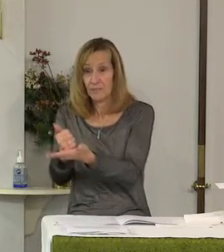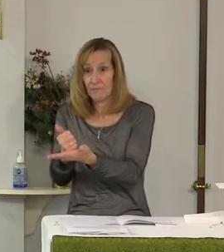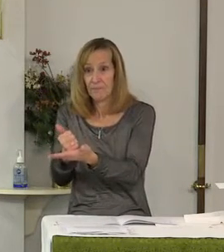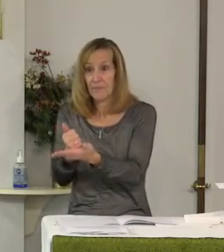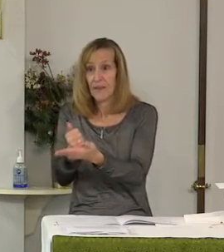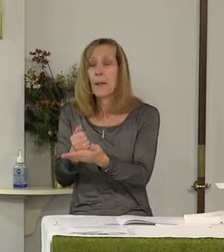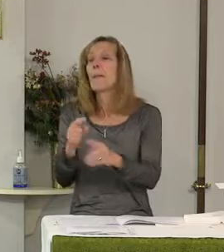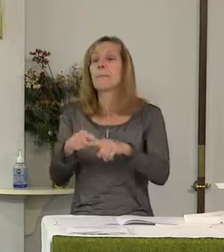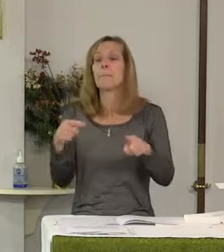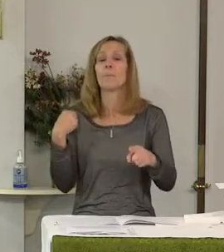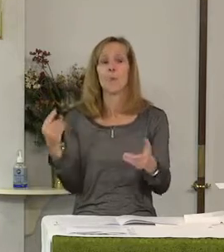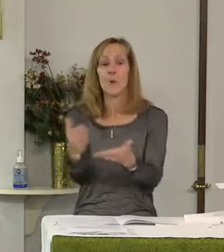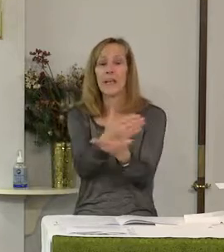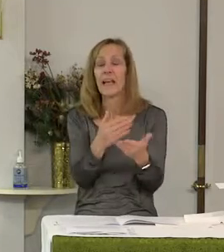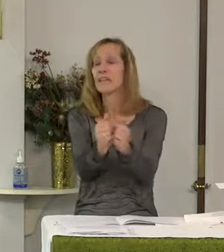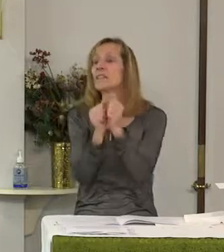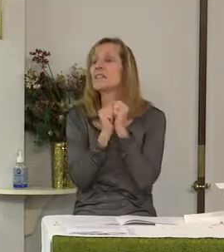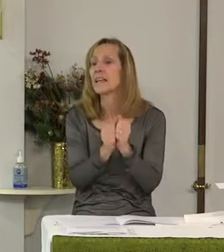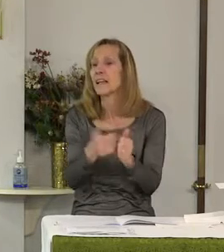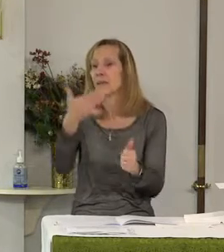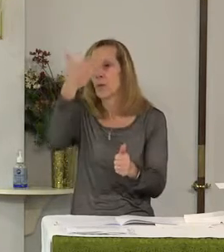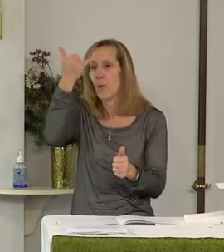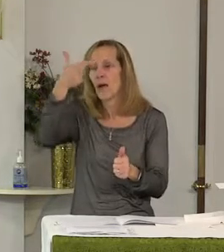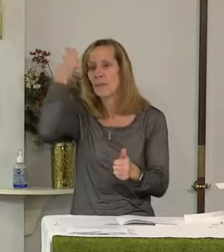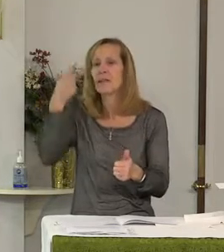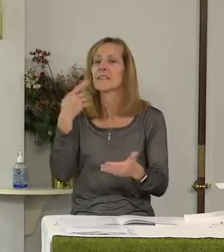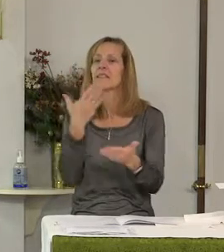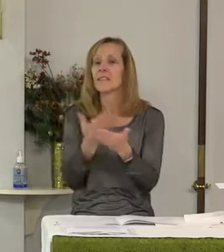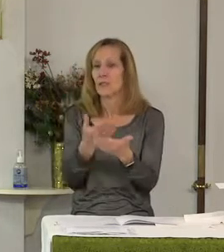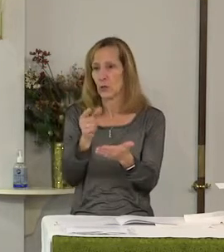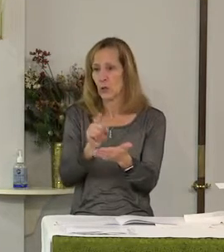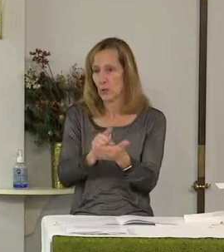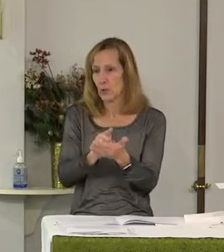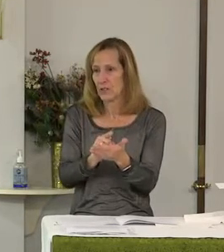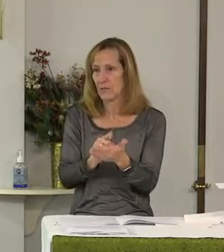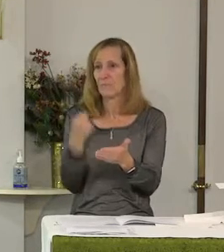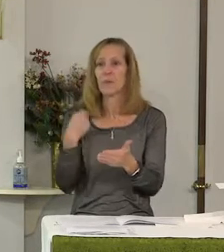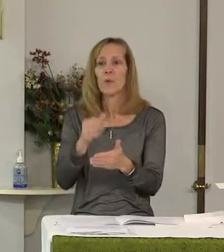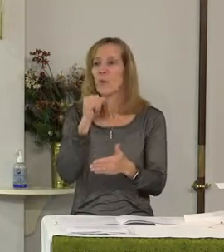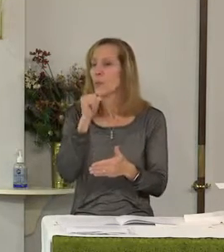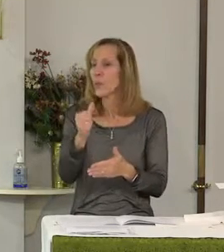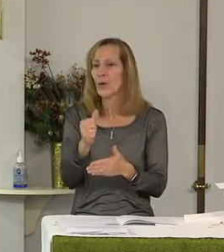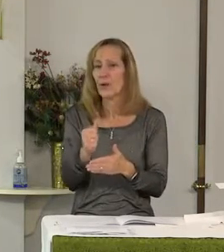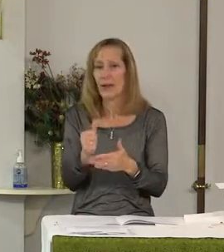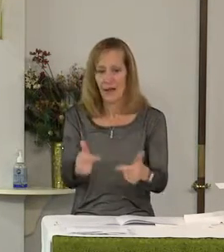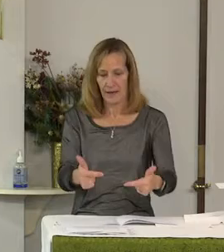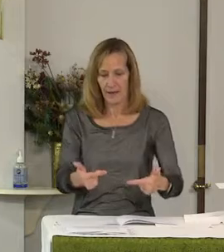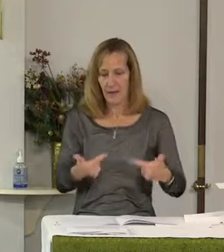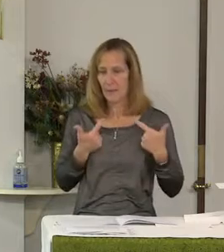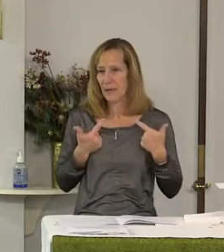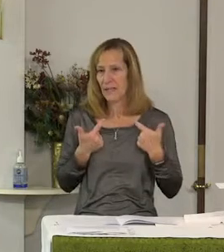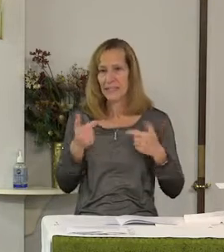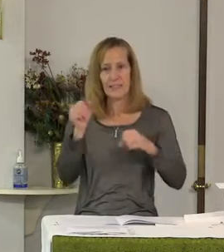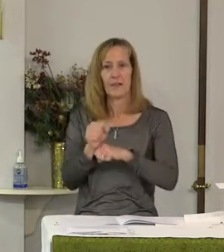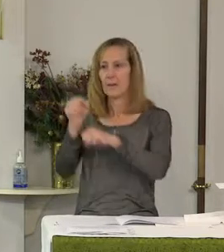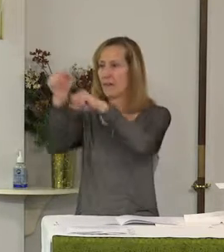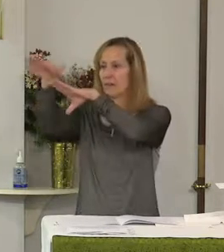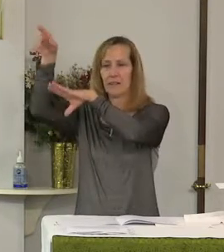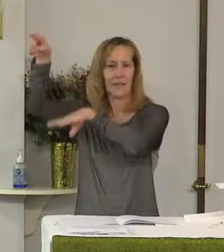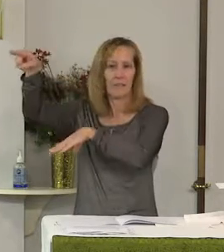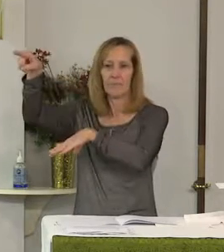Ultimately, we gather together because of this good news. We are not a dwelling place on a